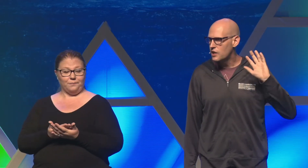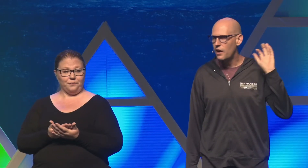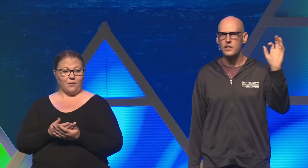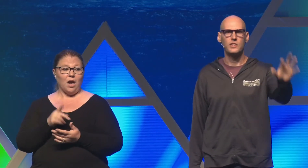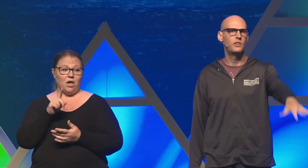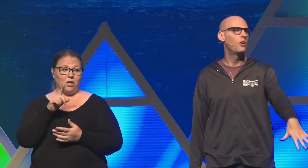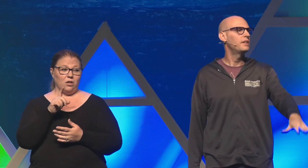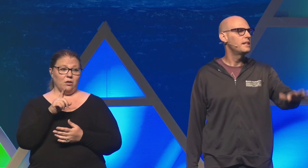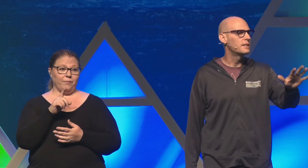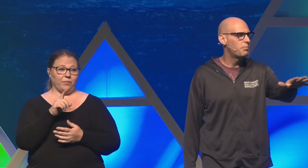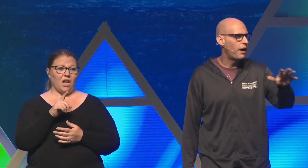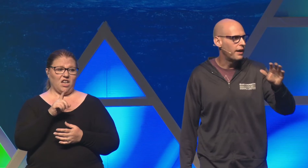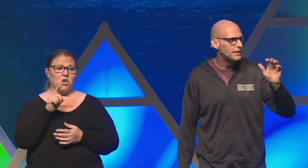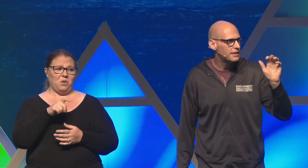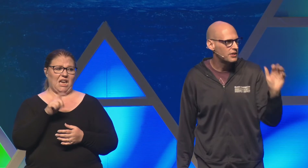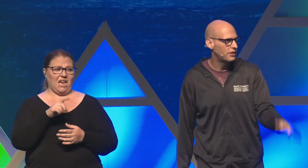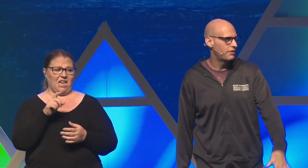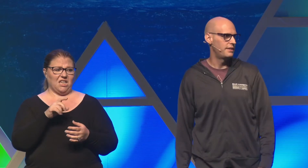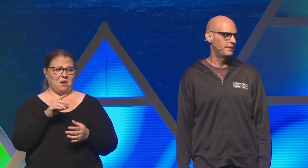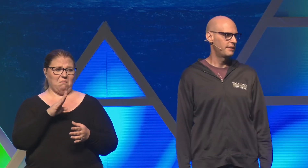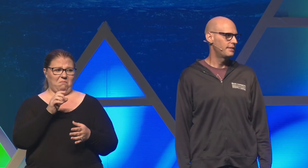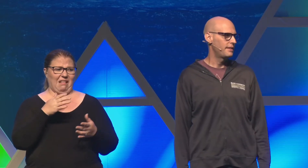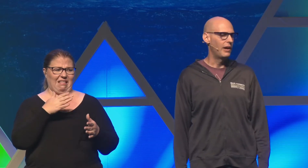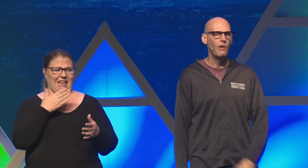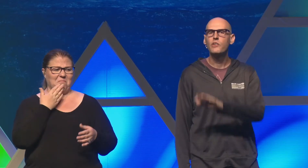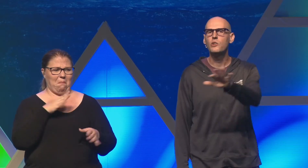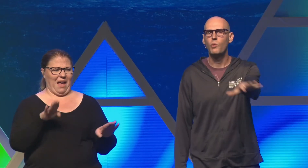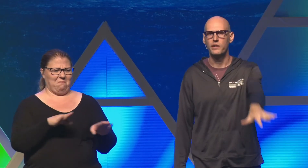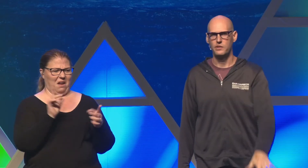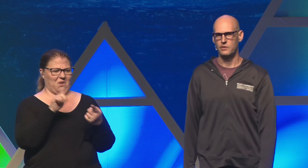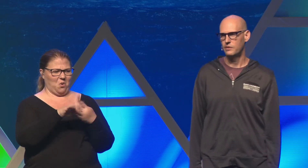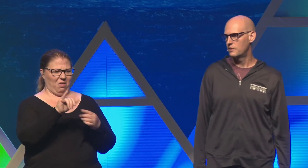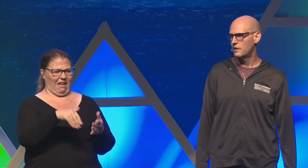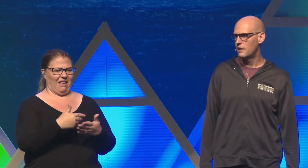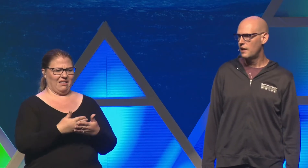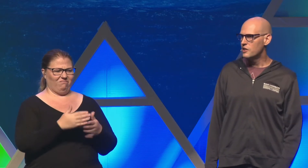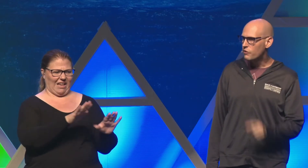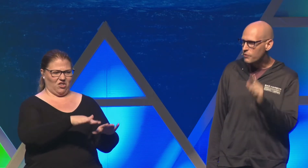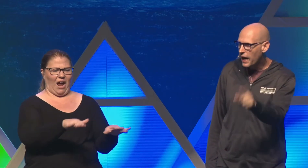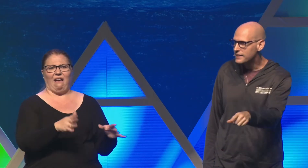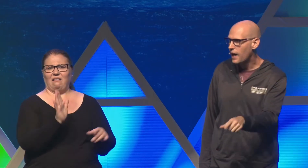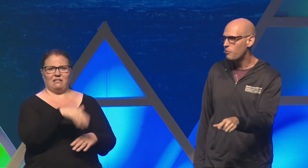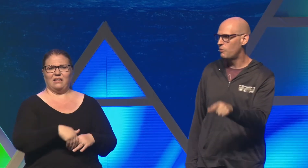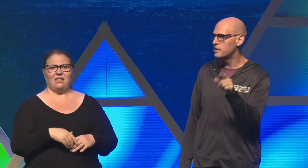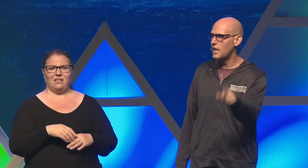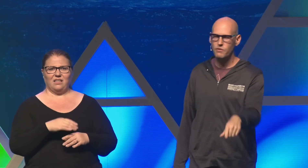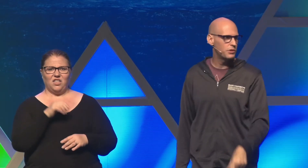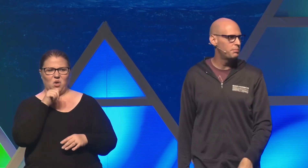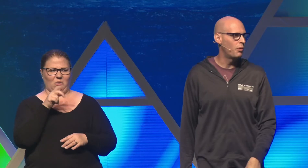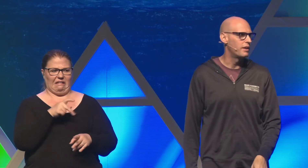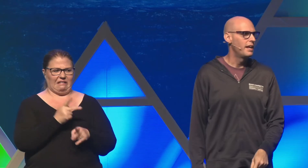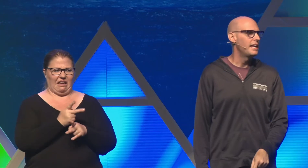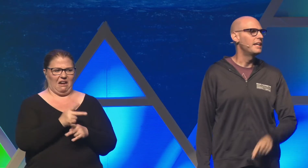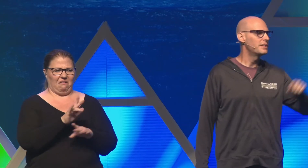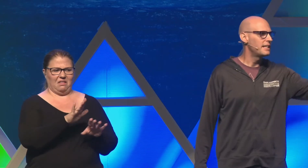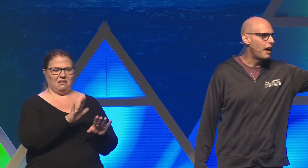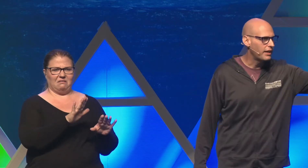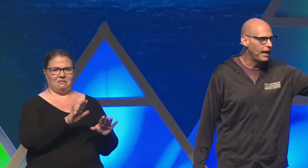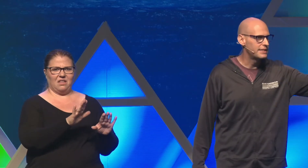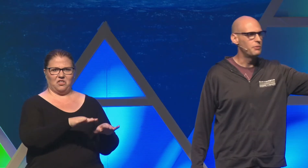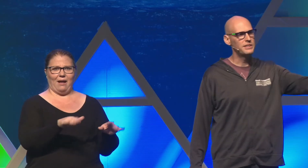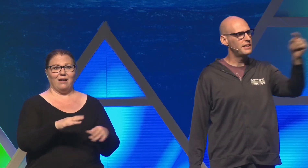that child as a lowly, despised servant, however you want to. And so from that time on, when David was born, he was